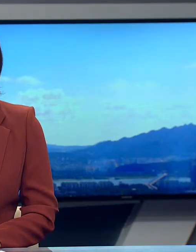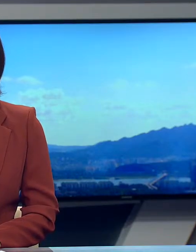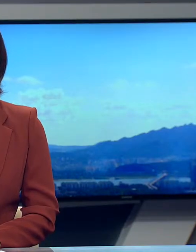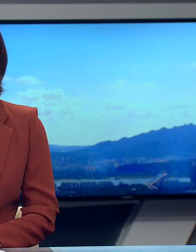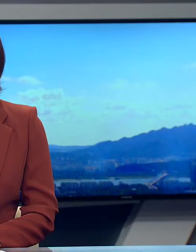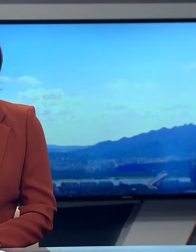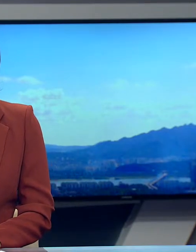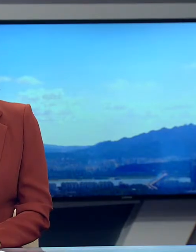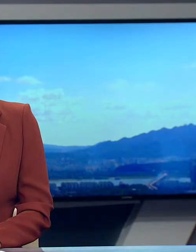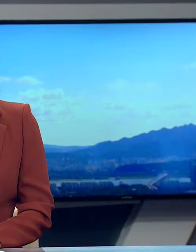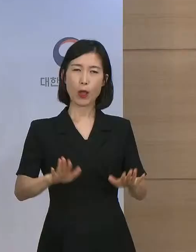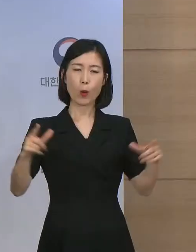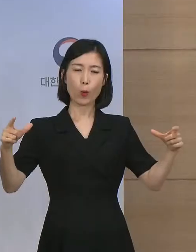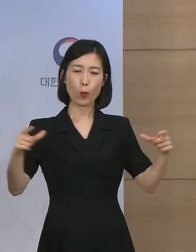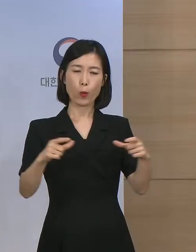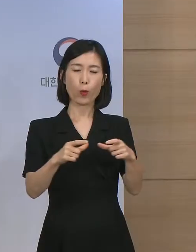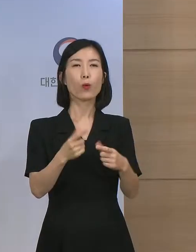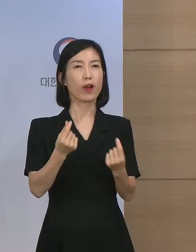look.